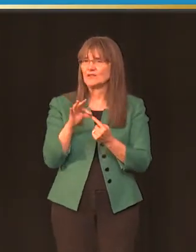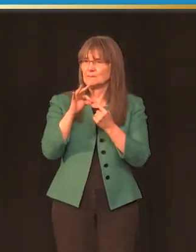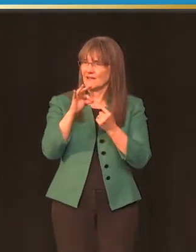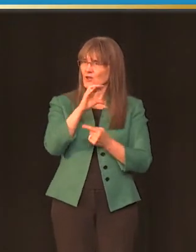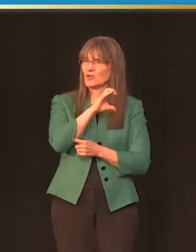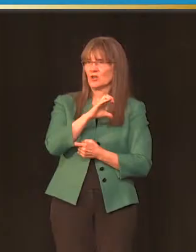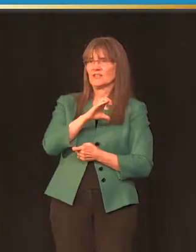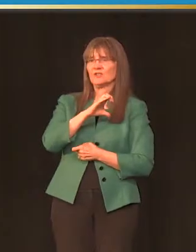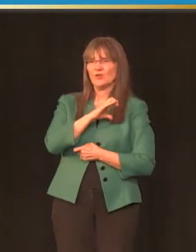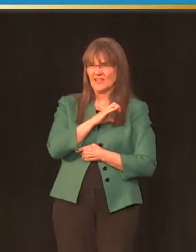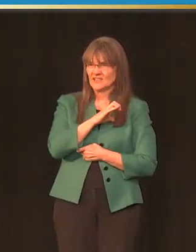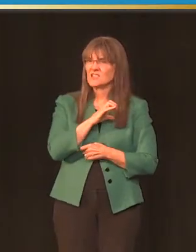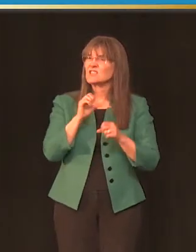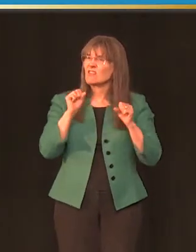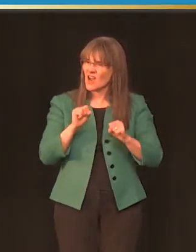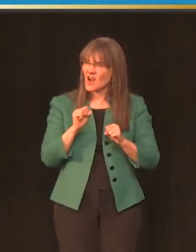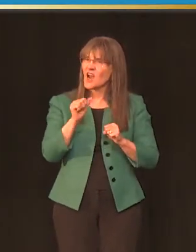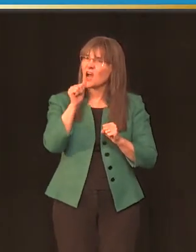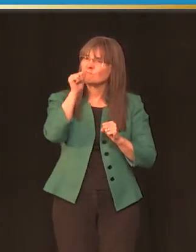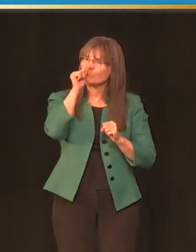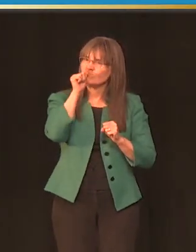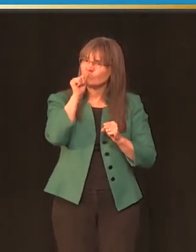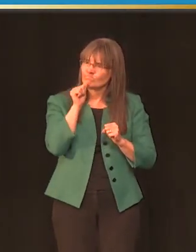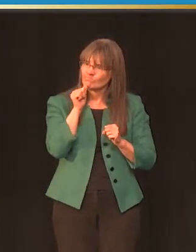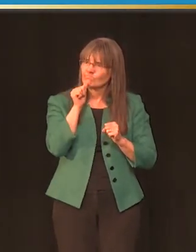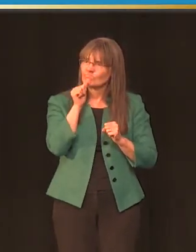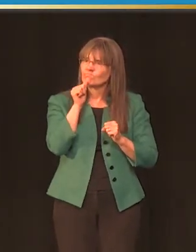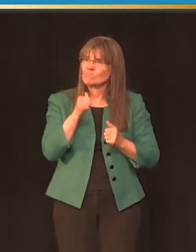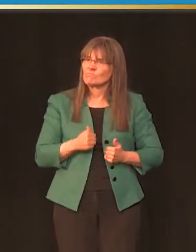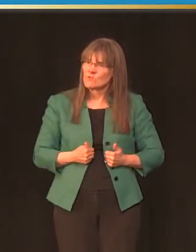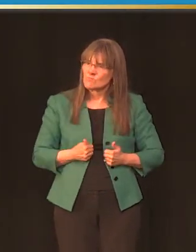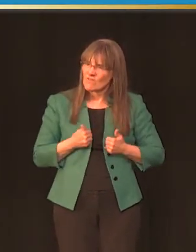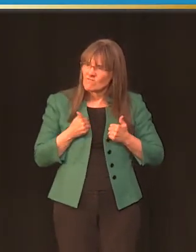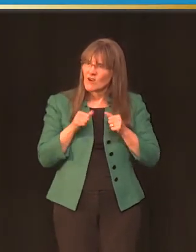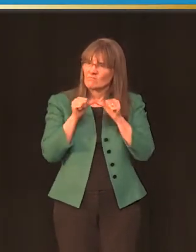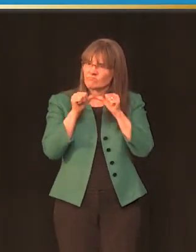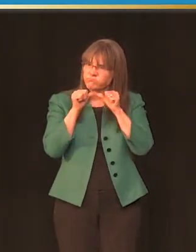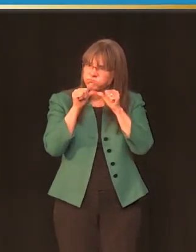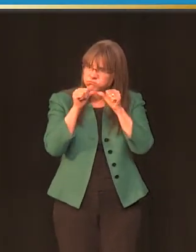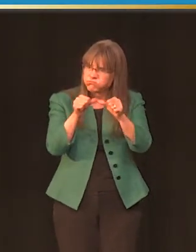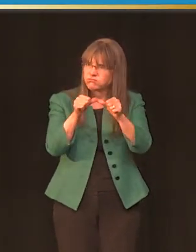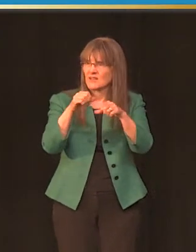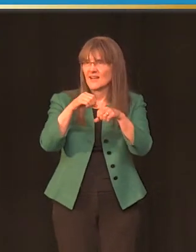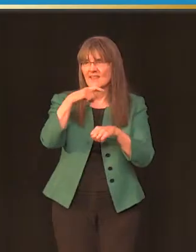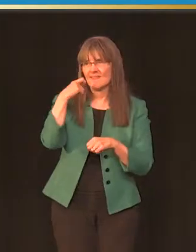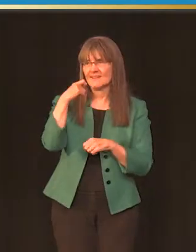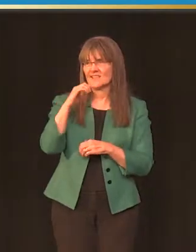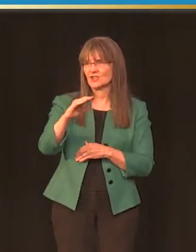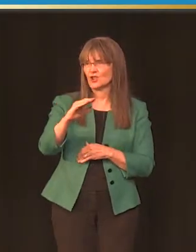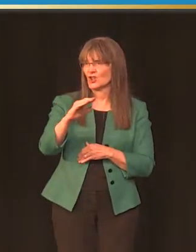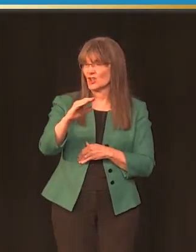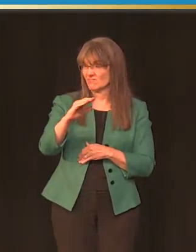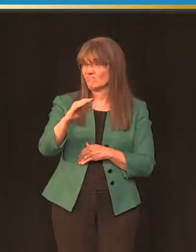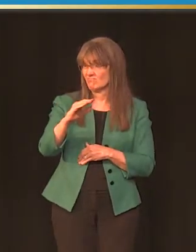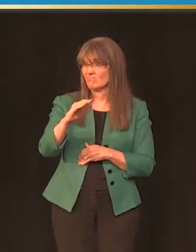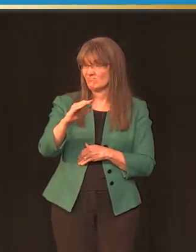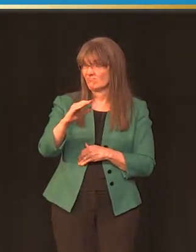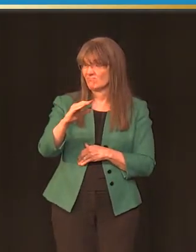Palm trees have a very special characteristic. They can tolerate extreme conditions in the